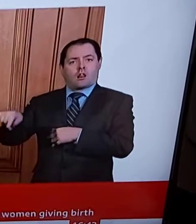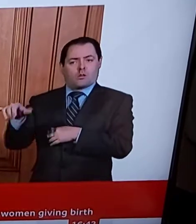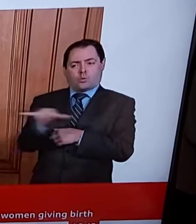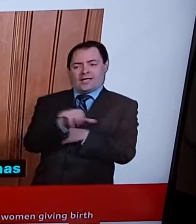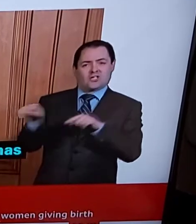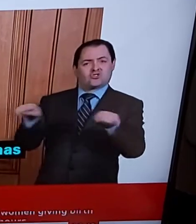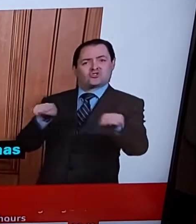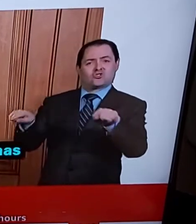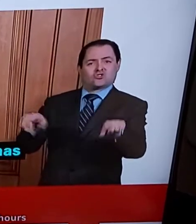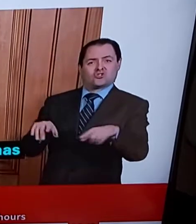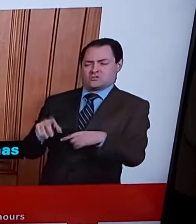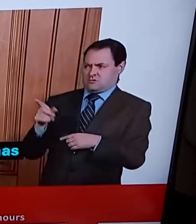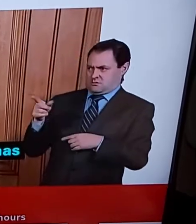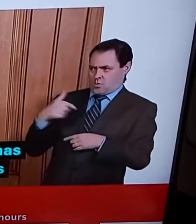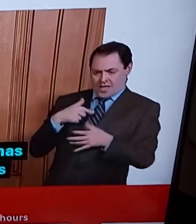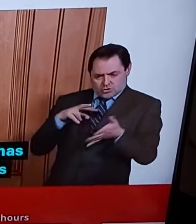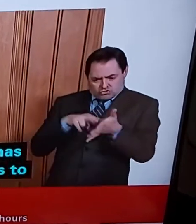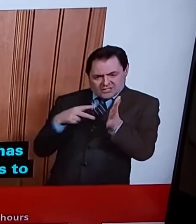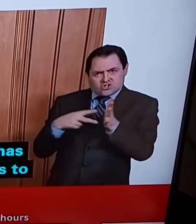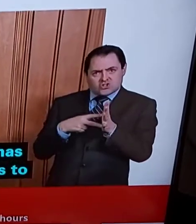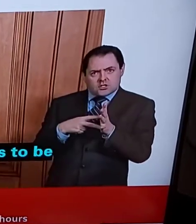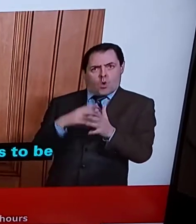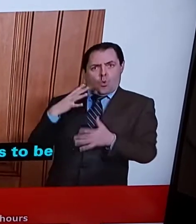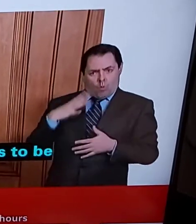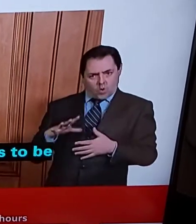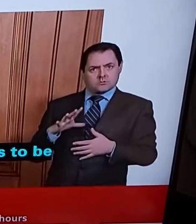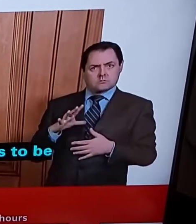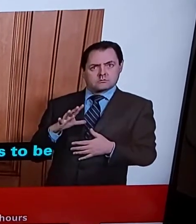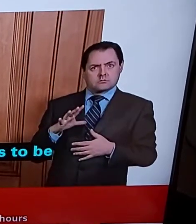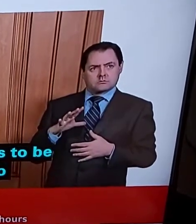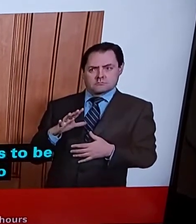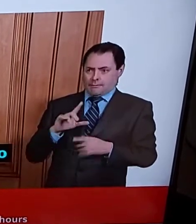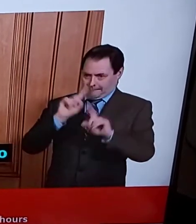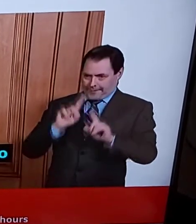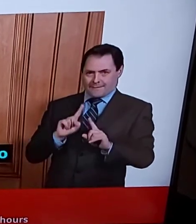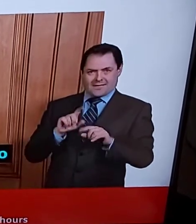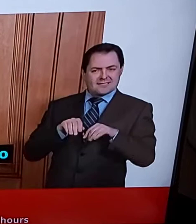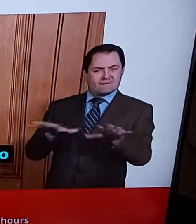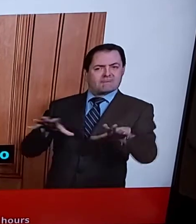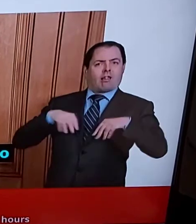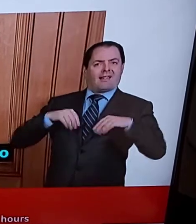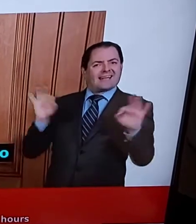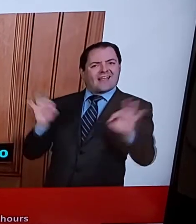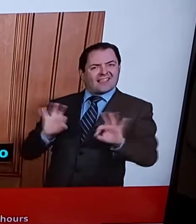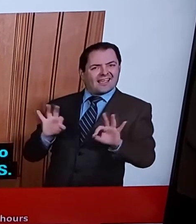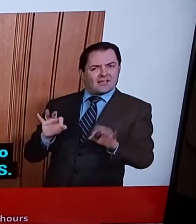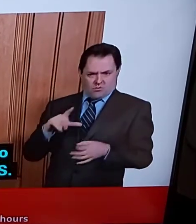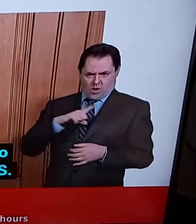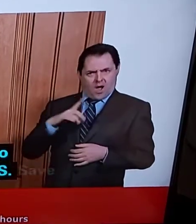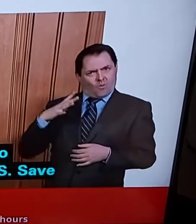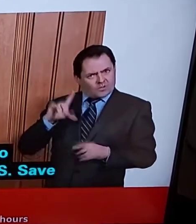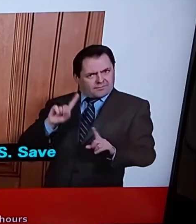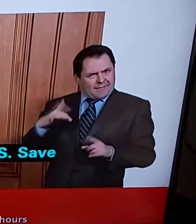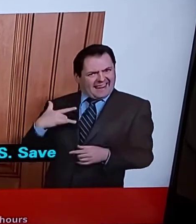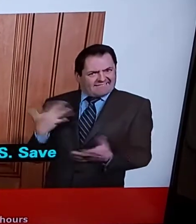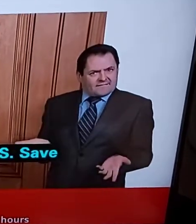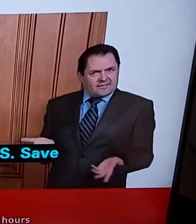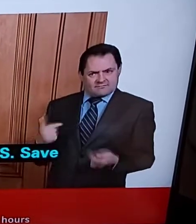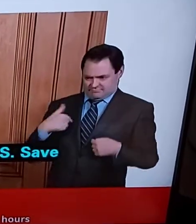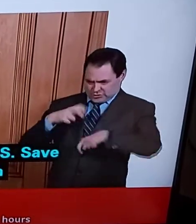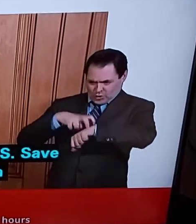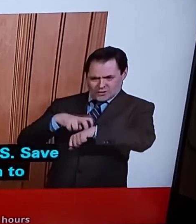save lives, to protect the NHS. Save lives because clearly we wish to save lives. As a doctor, that's why I went